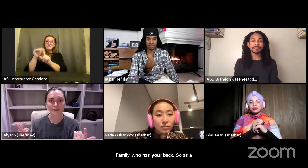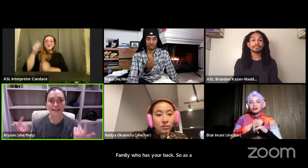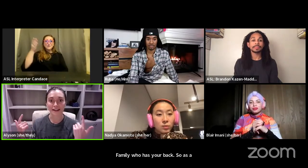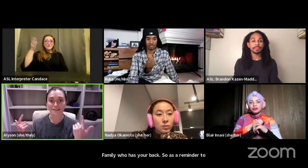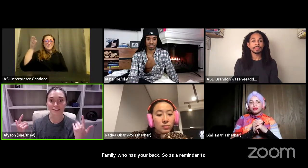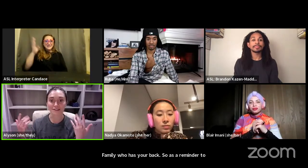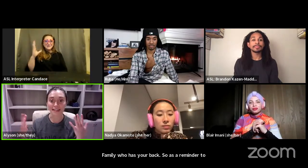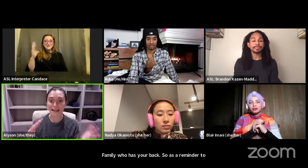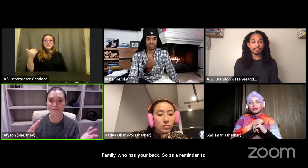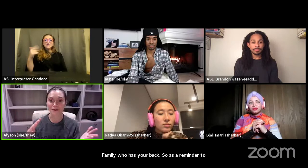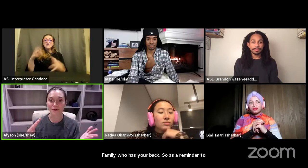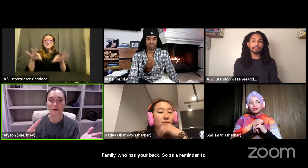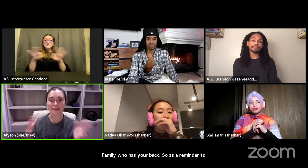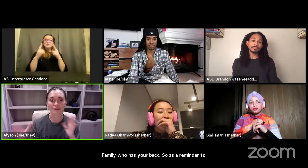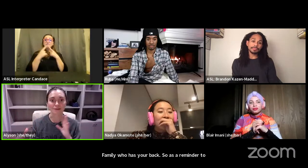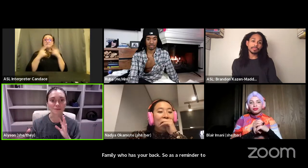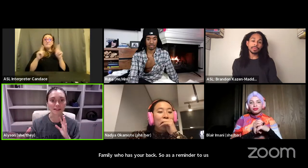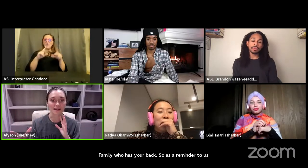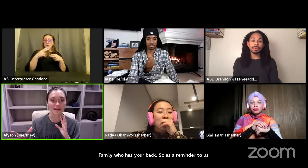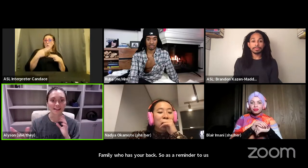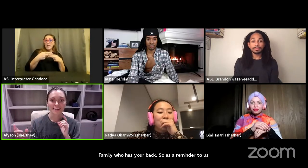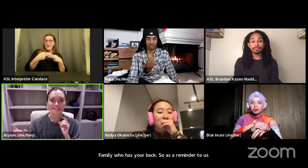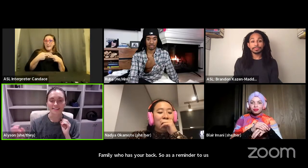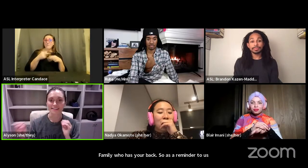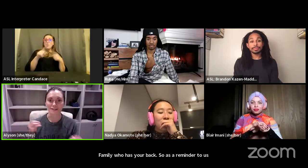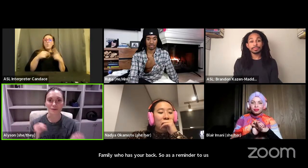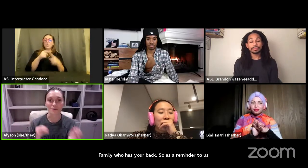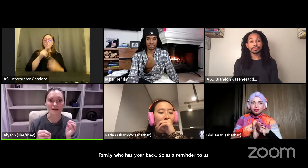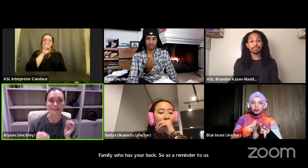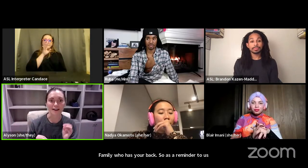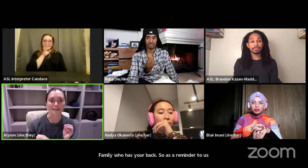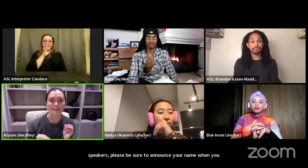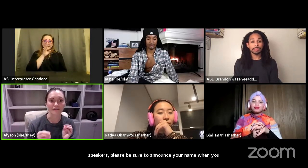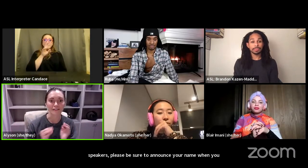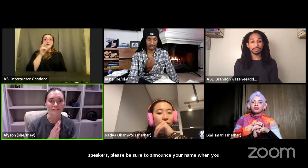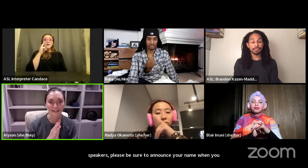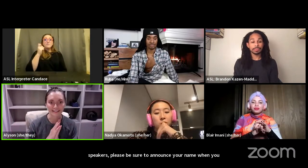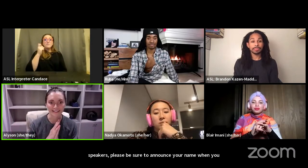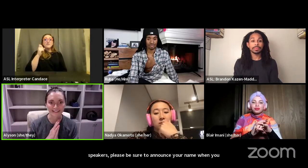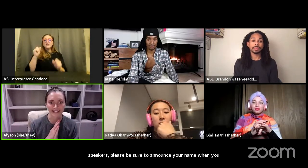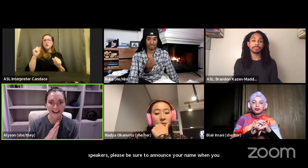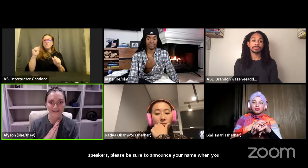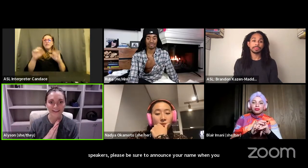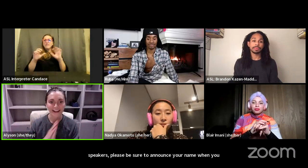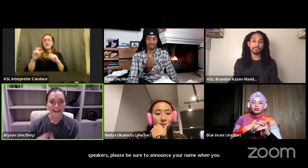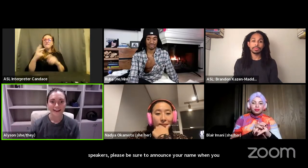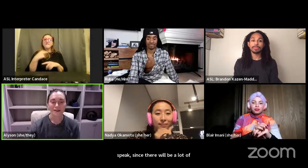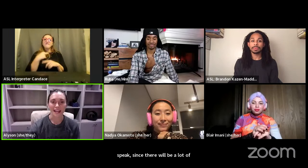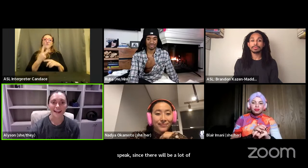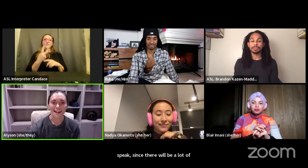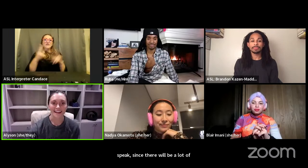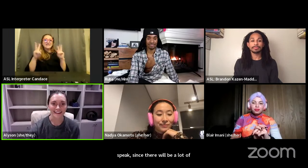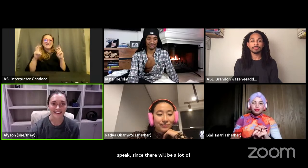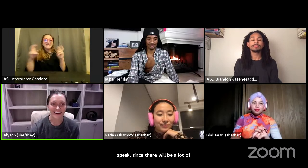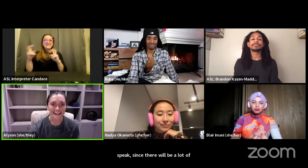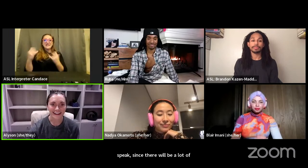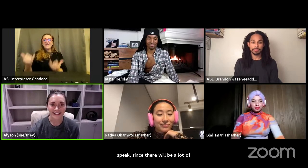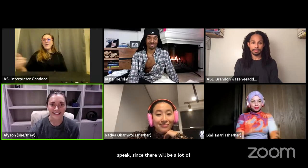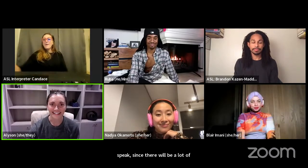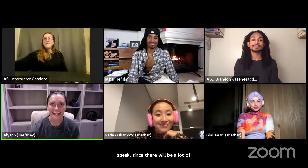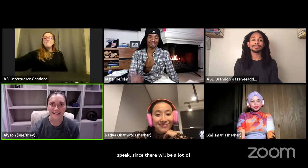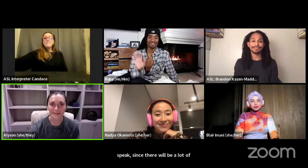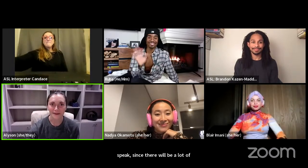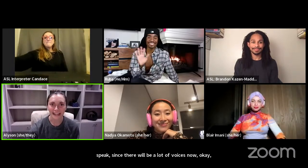to announce your name when you speak, since there will be a lot of voices now. Okay,